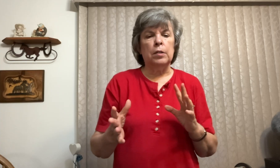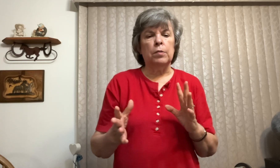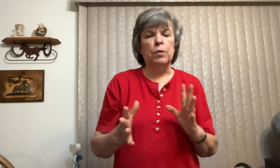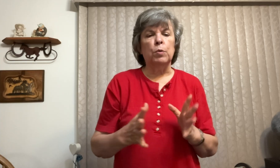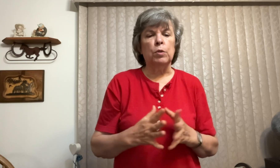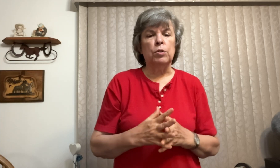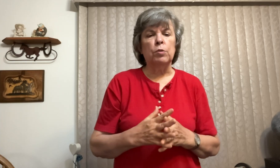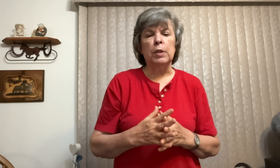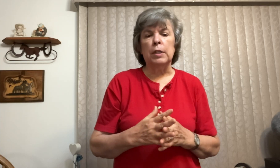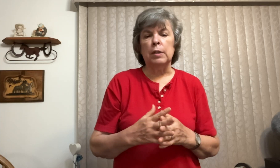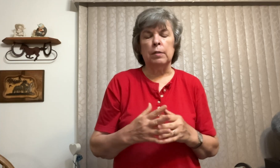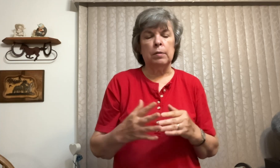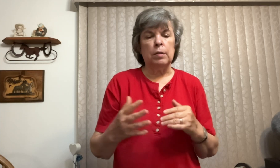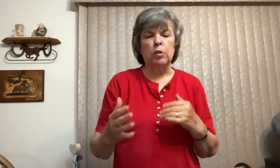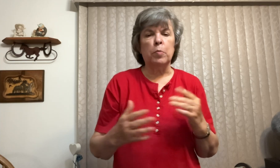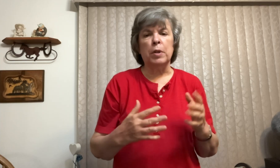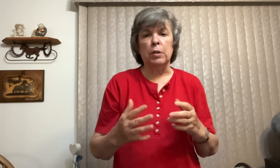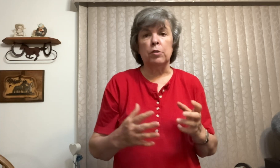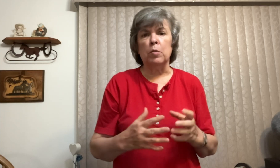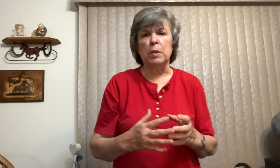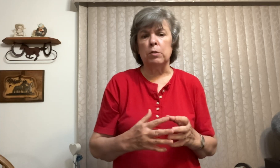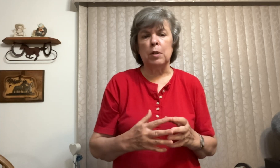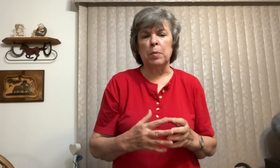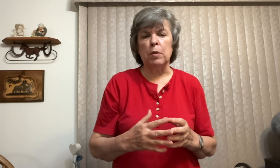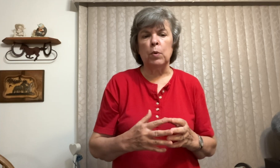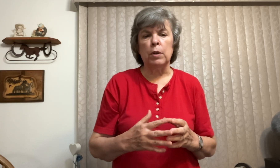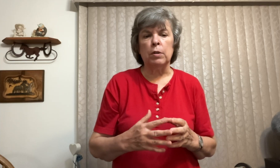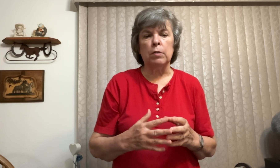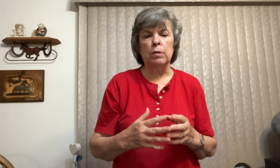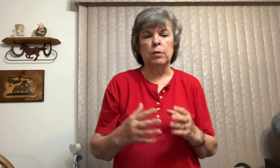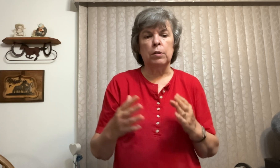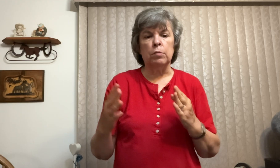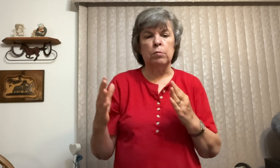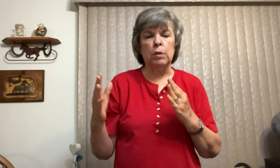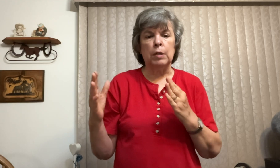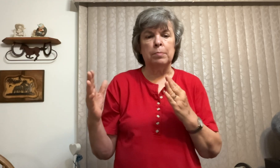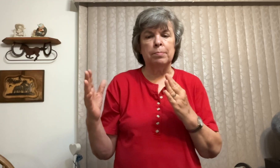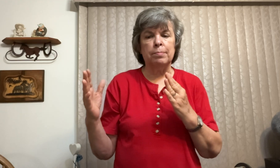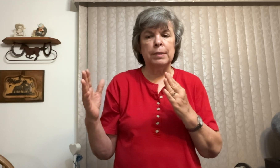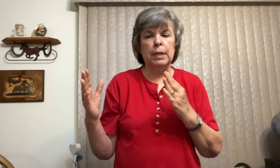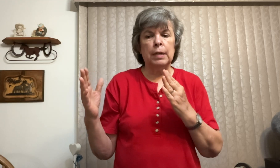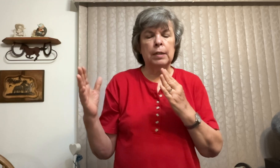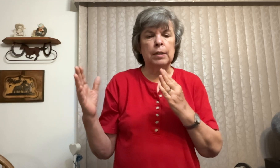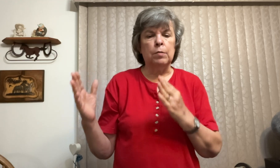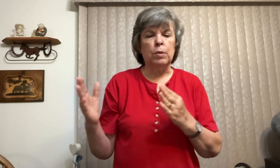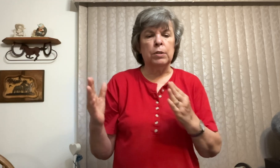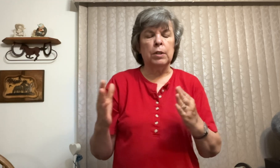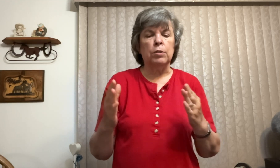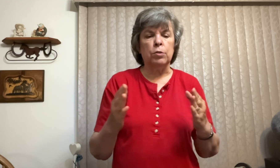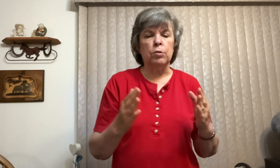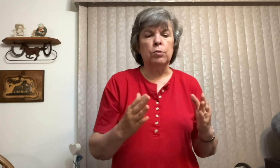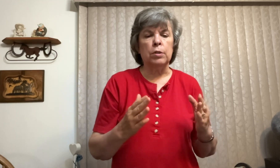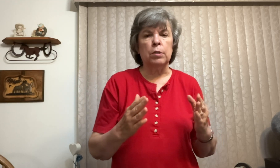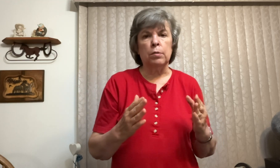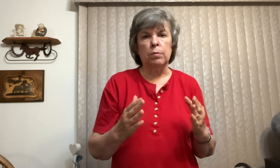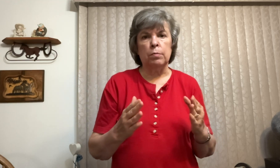if you were interpreting a sermon or something where, it wasn't understood